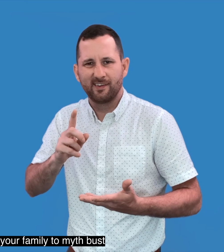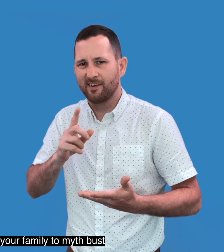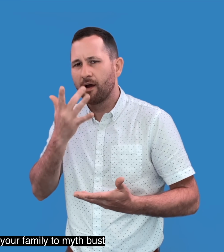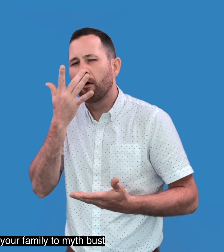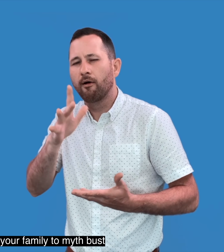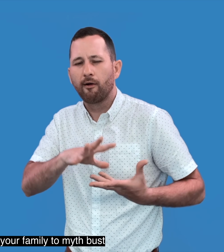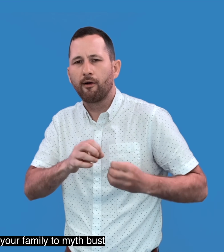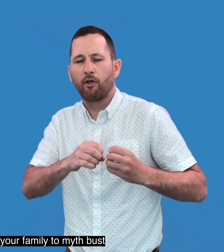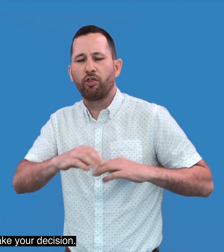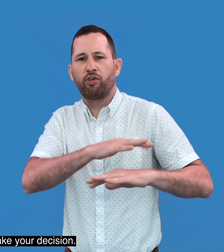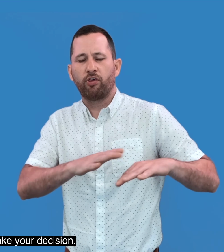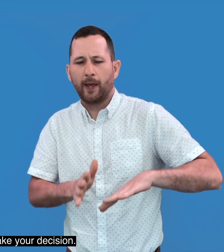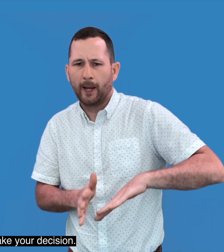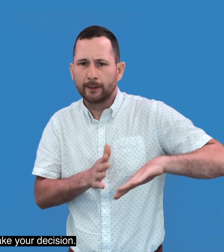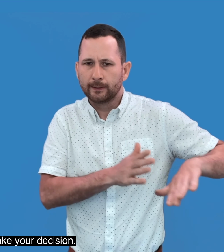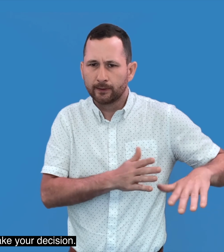myth bust and make your decision.